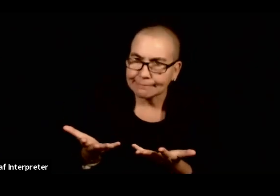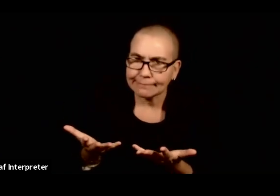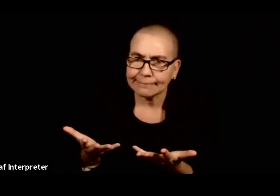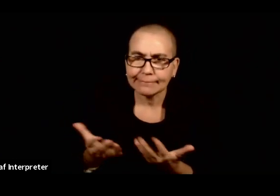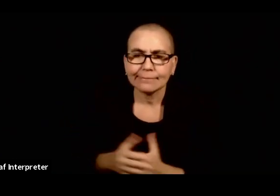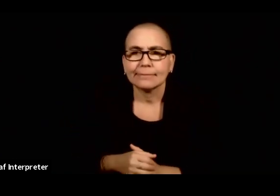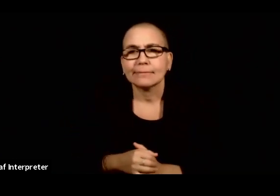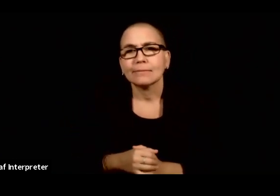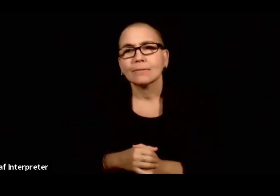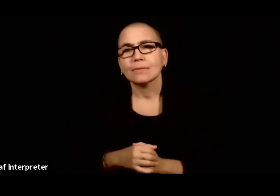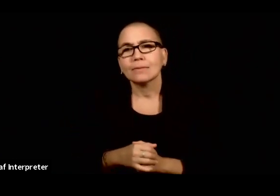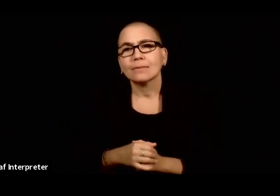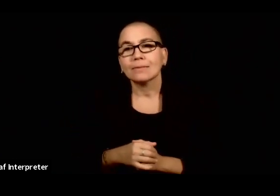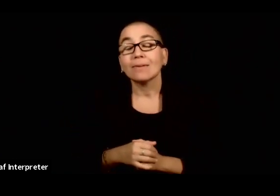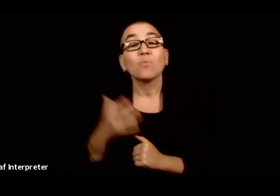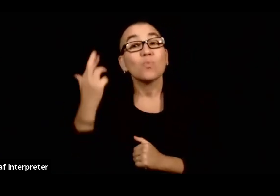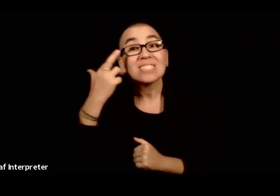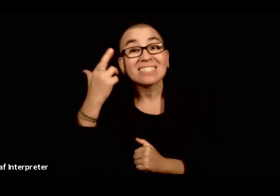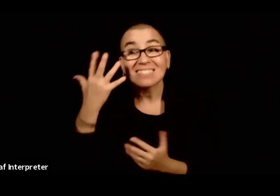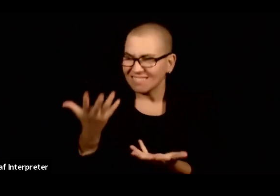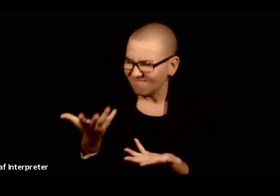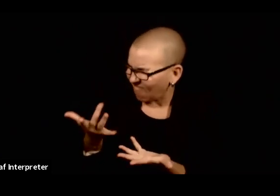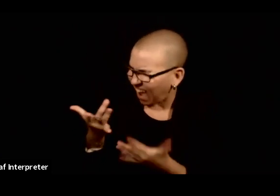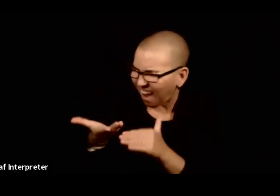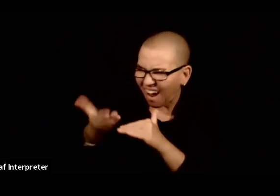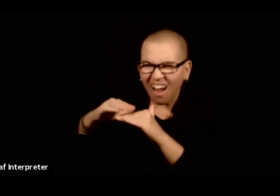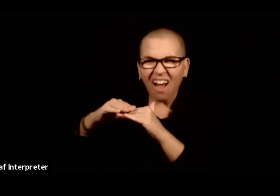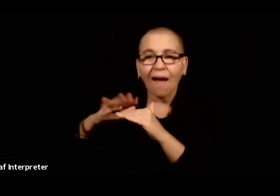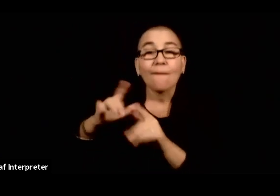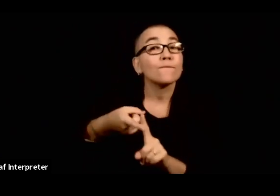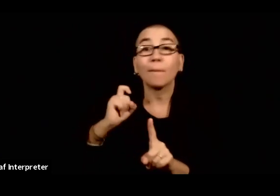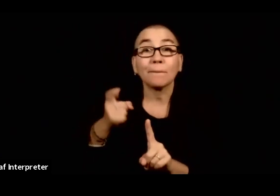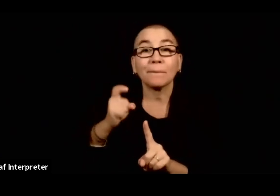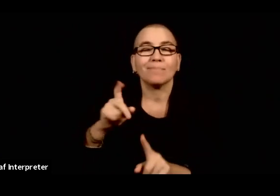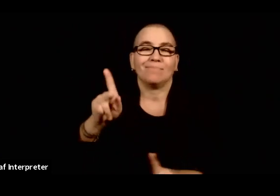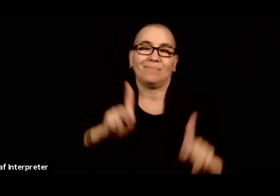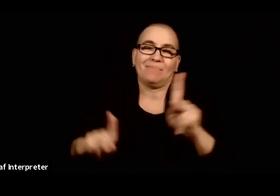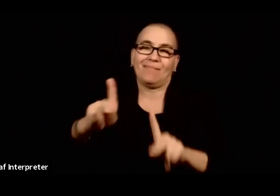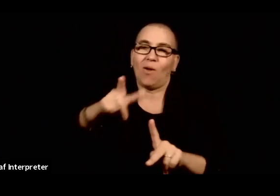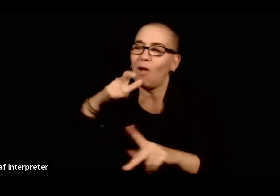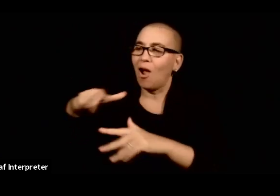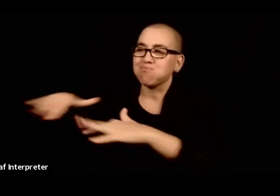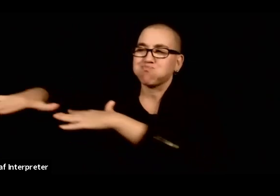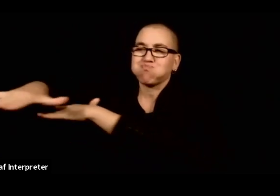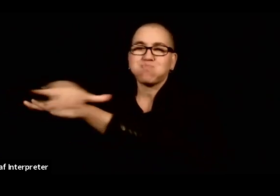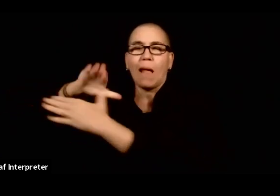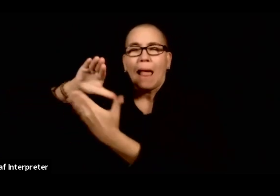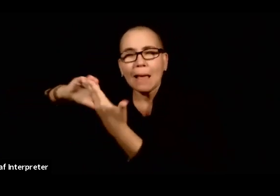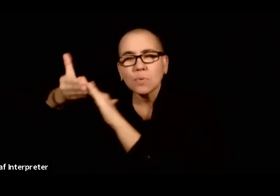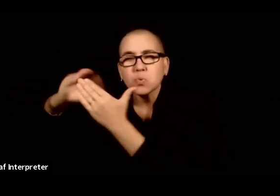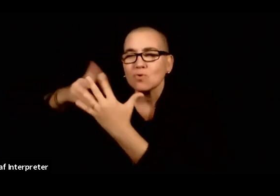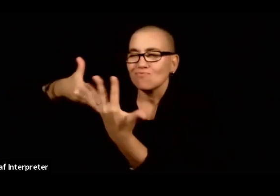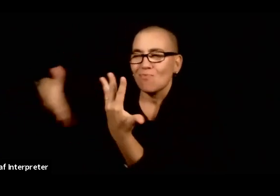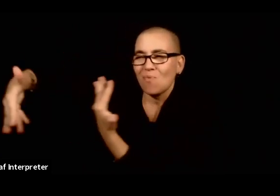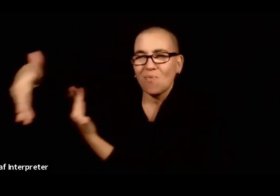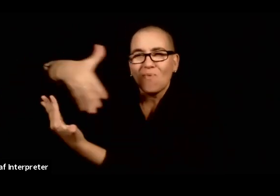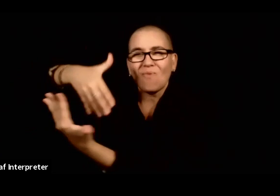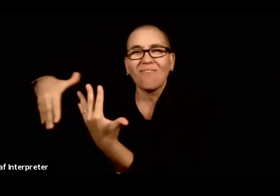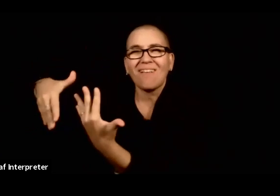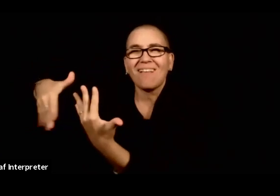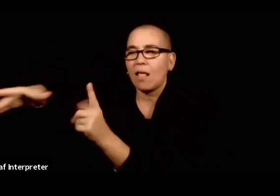in community transmission around the state. And we've talked about the degree to which that community transmission puts at